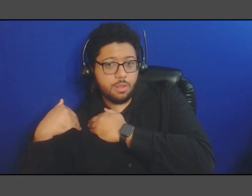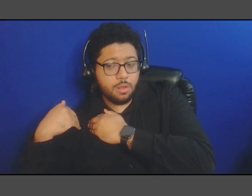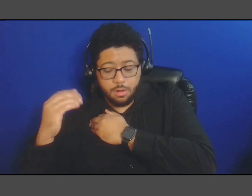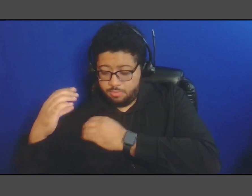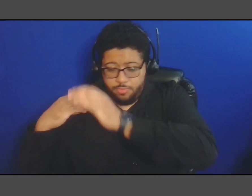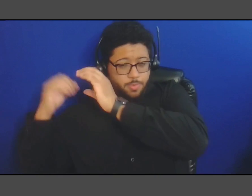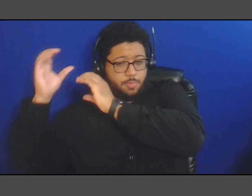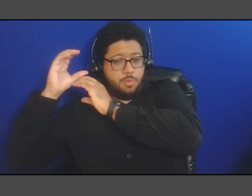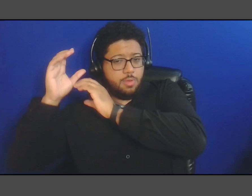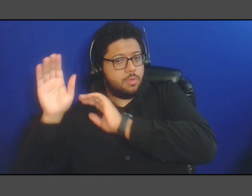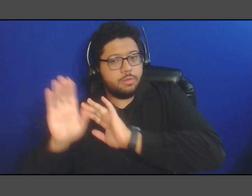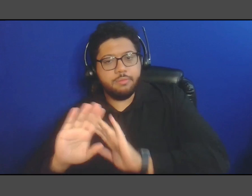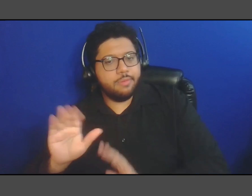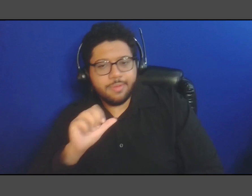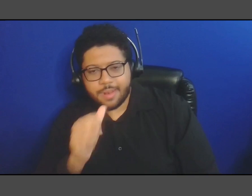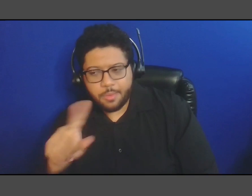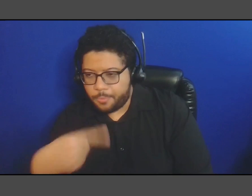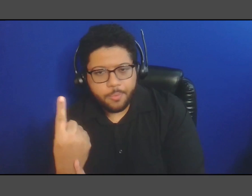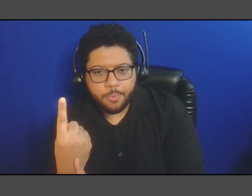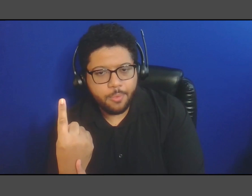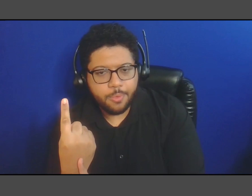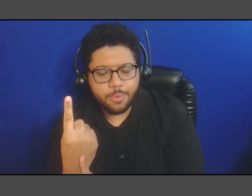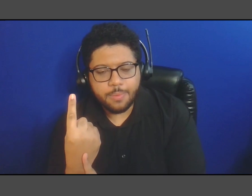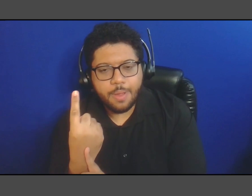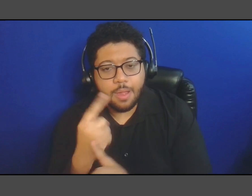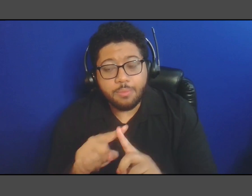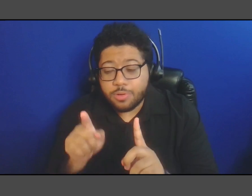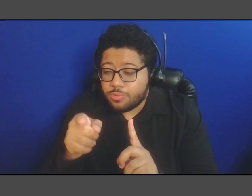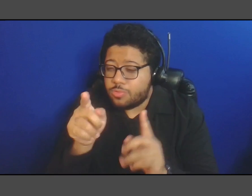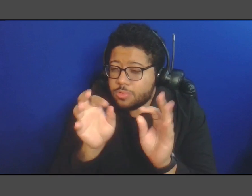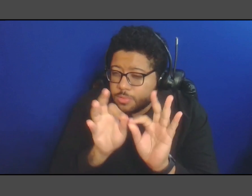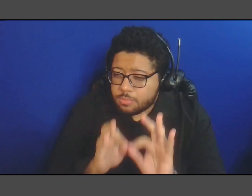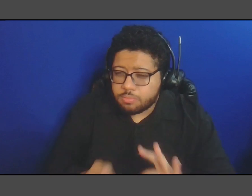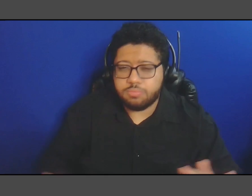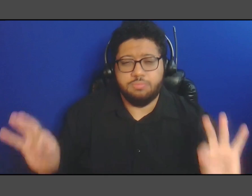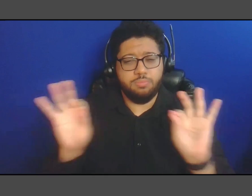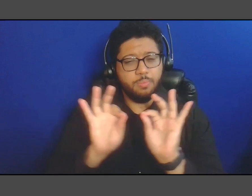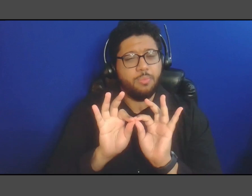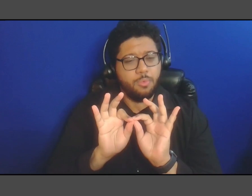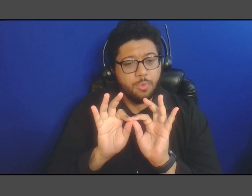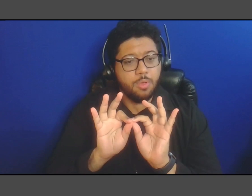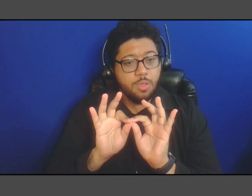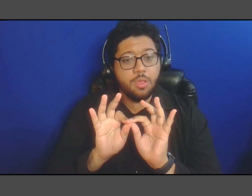crucial messenger who has put this work in the forefront